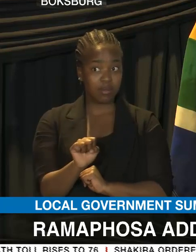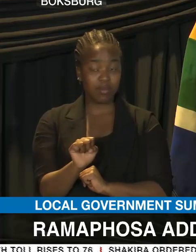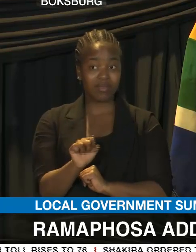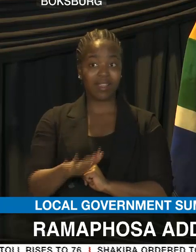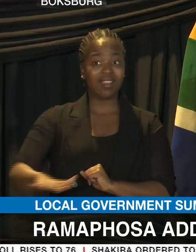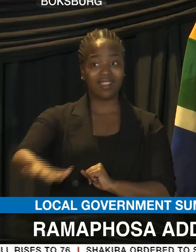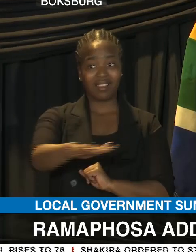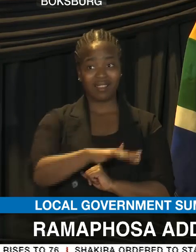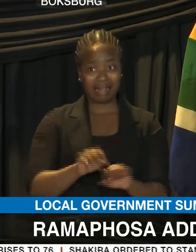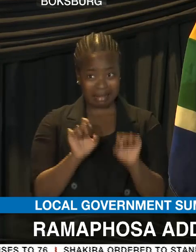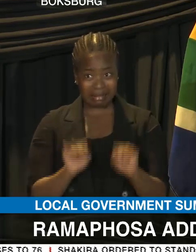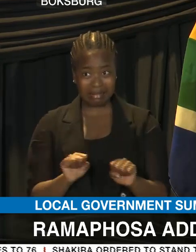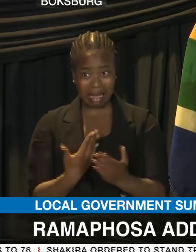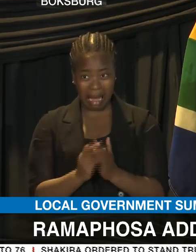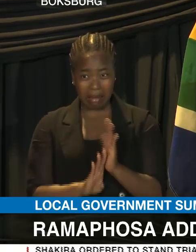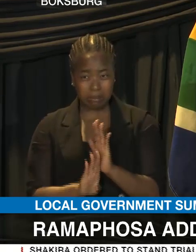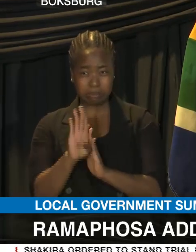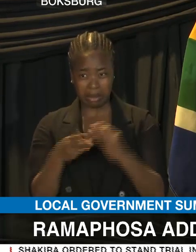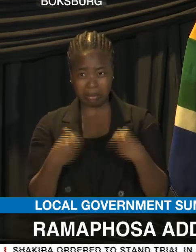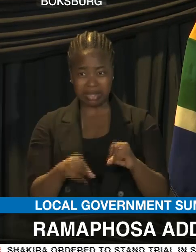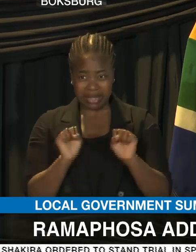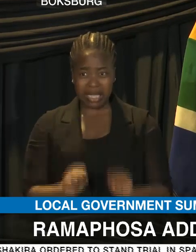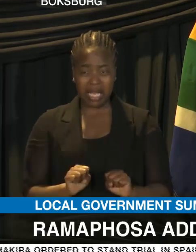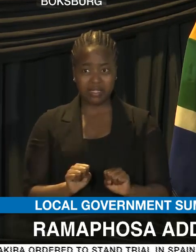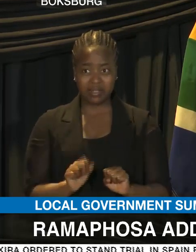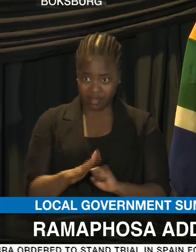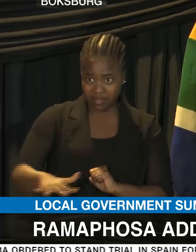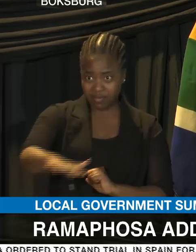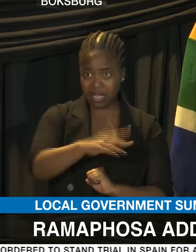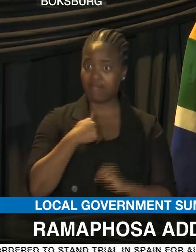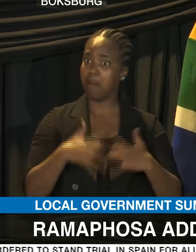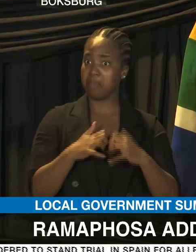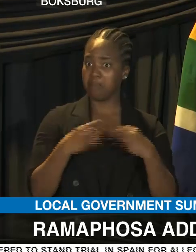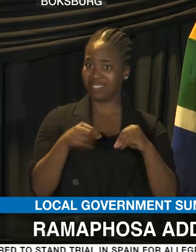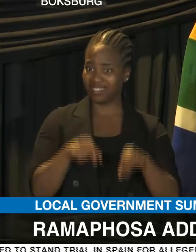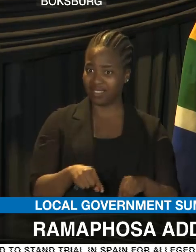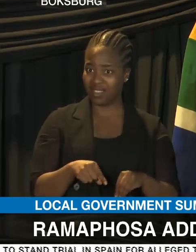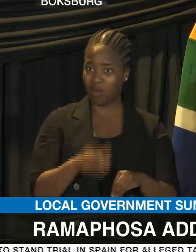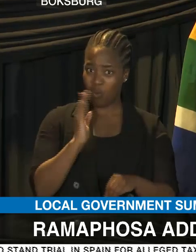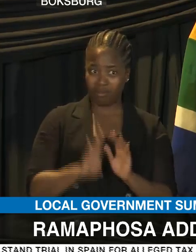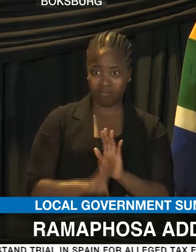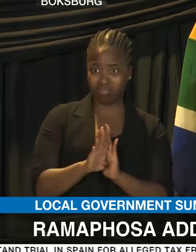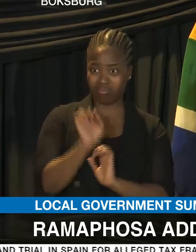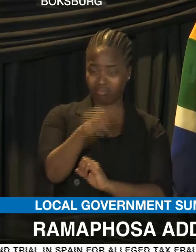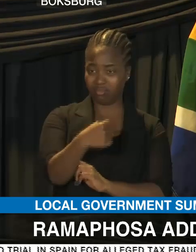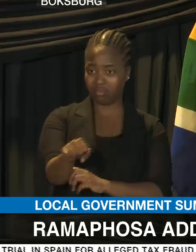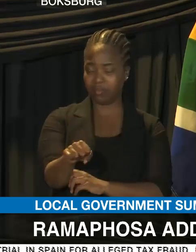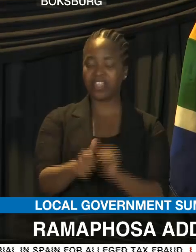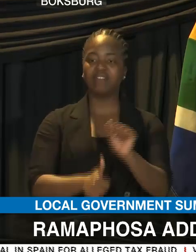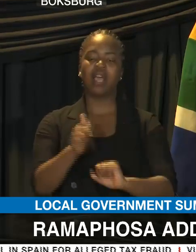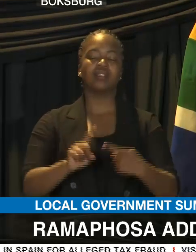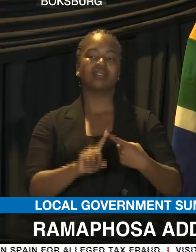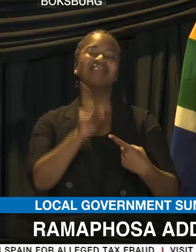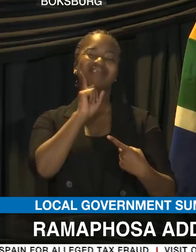enabling environment in that locality. First, of course, they'll look at the